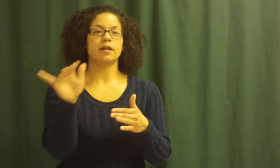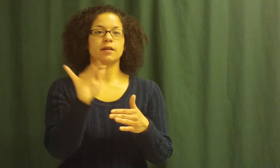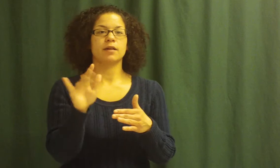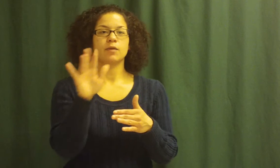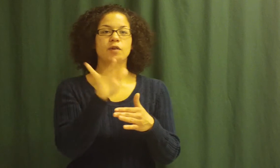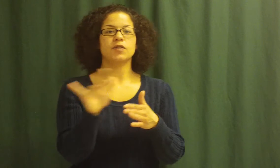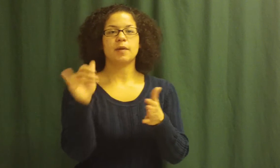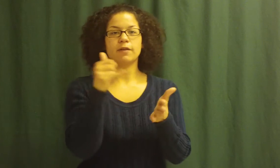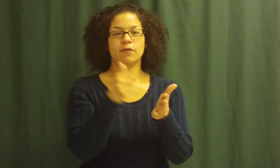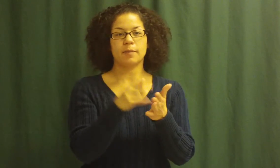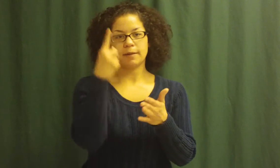Will you spell it for me?